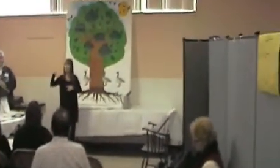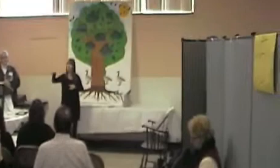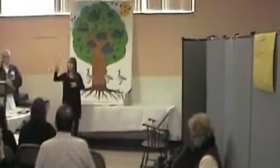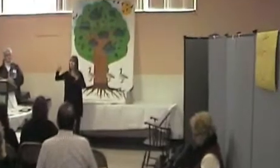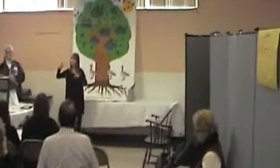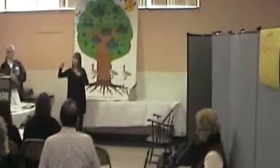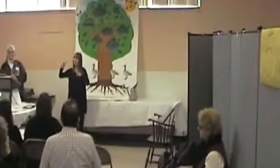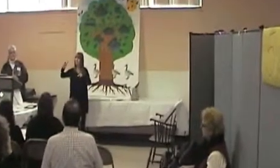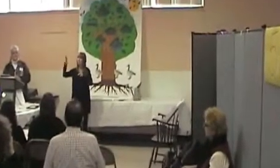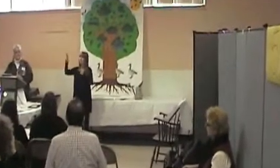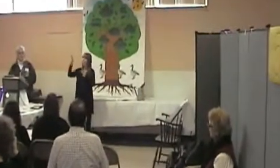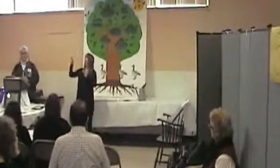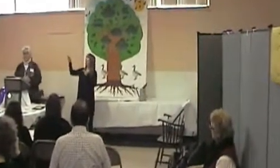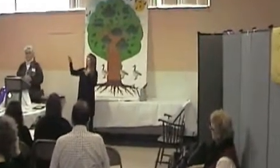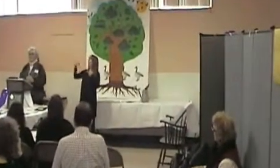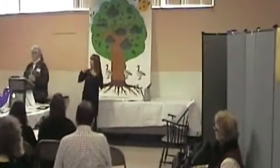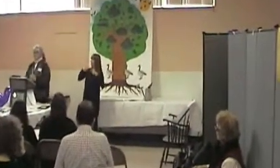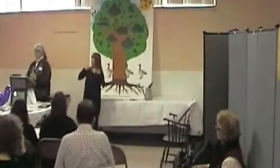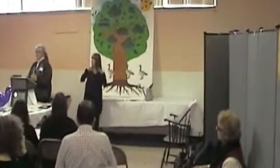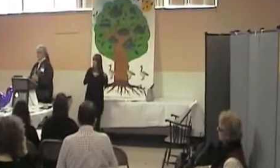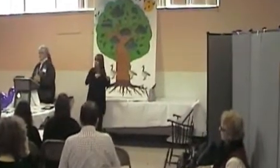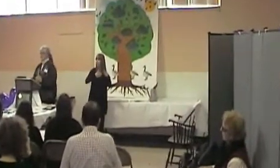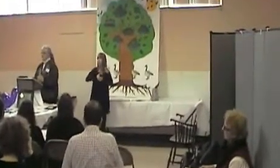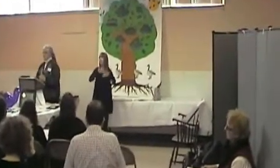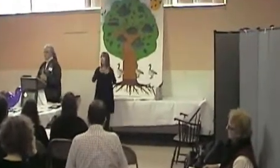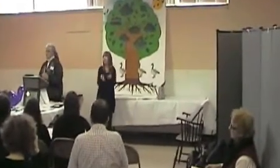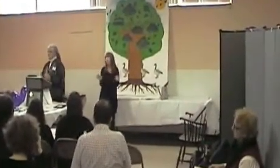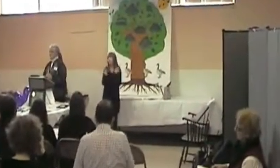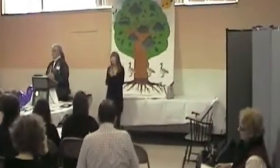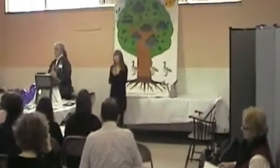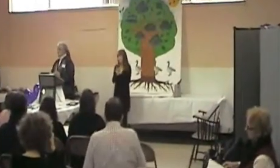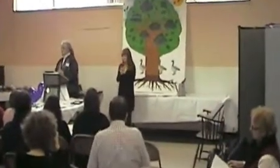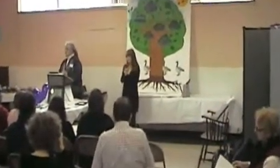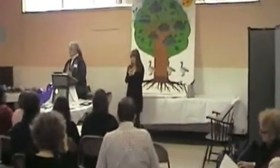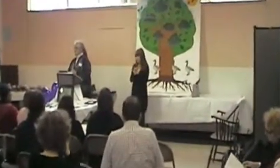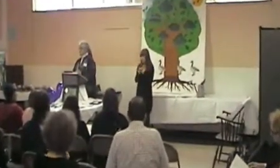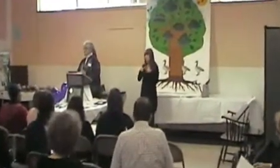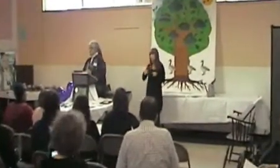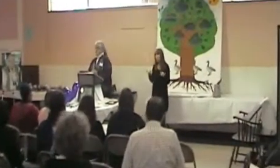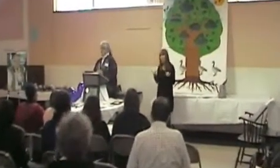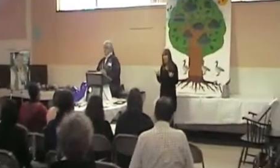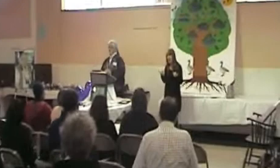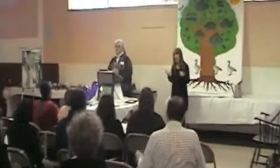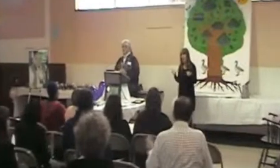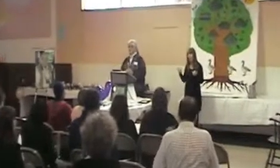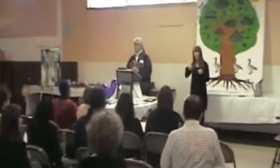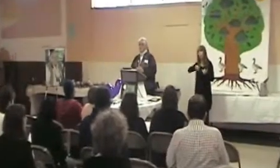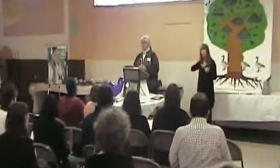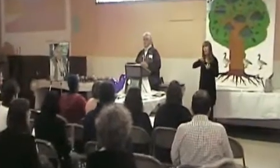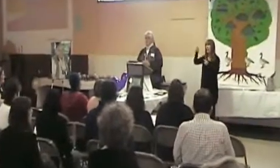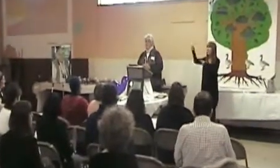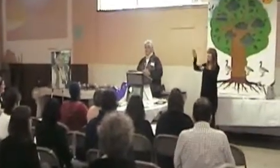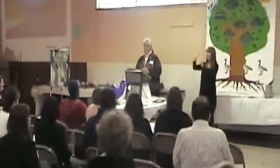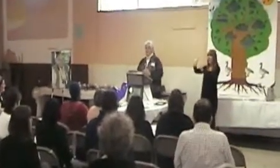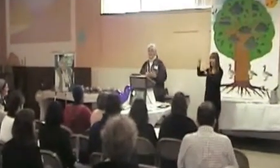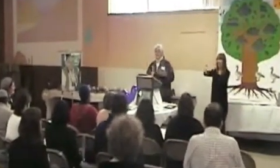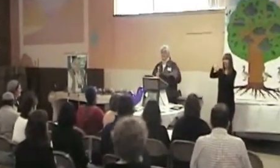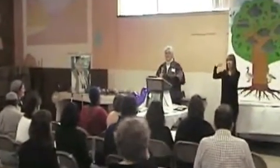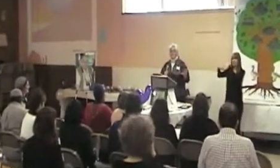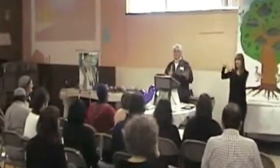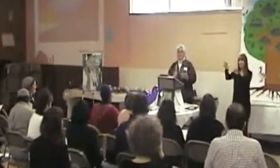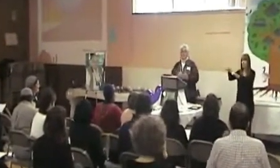And we're here today to use our voices, to use our action, to water those roots, and to just keep this going.